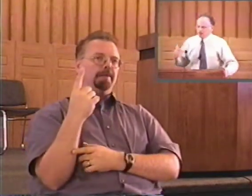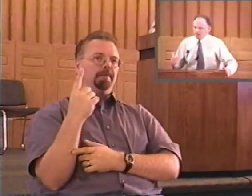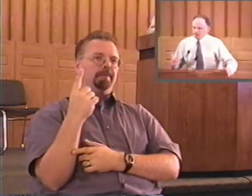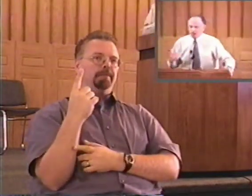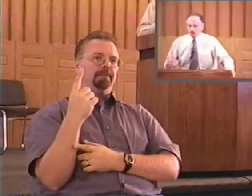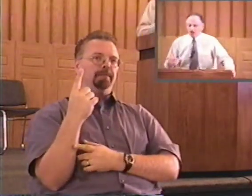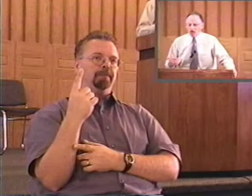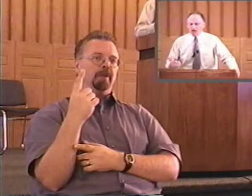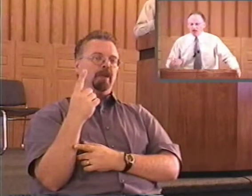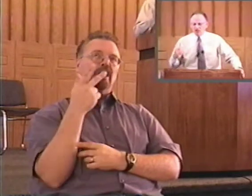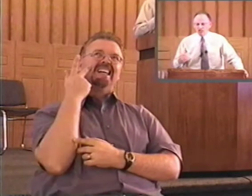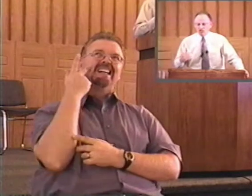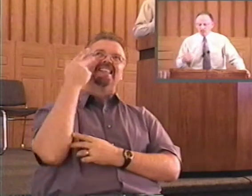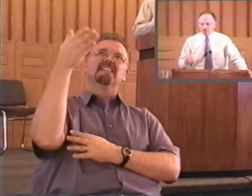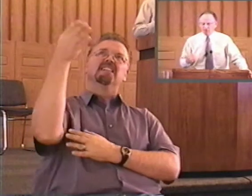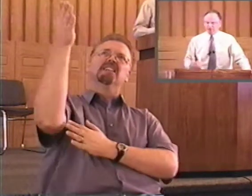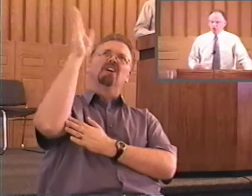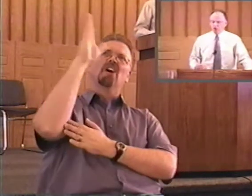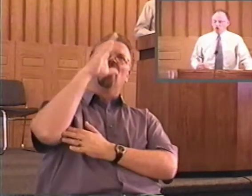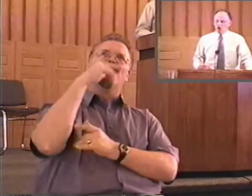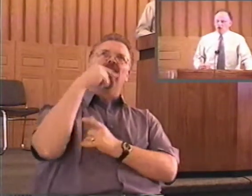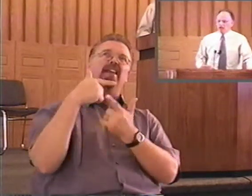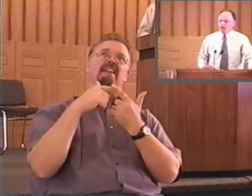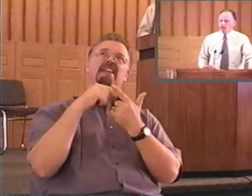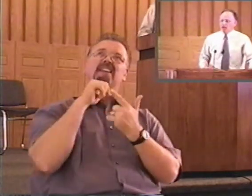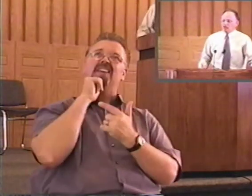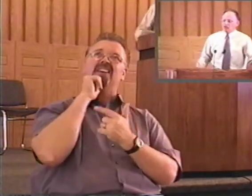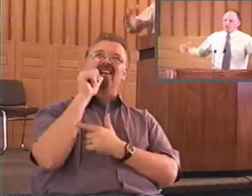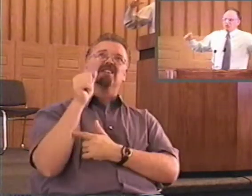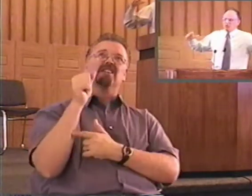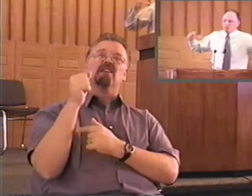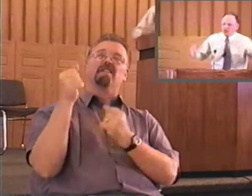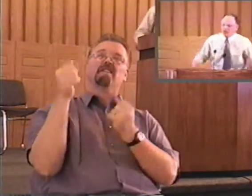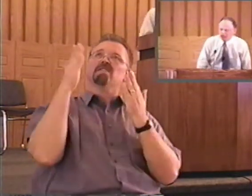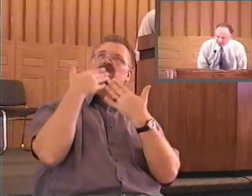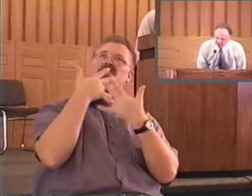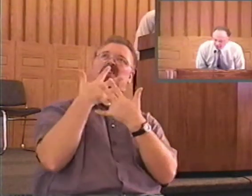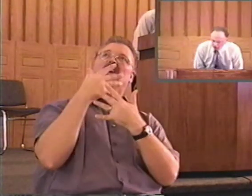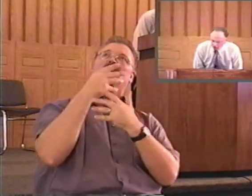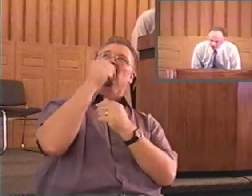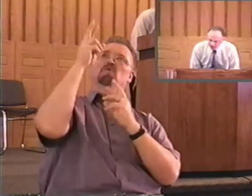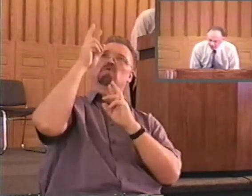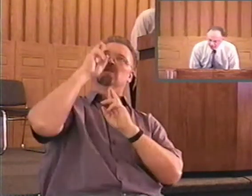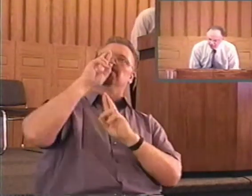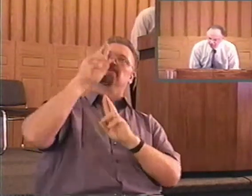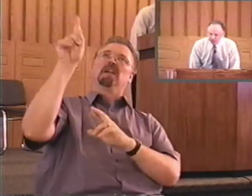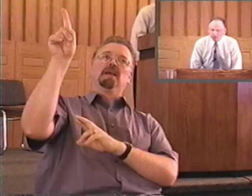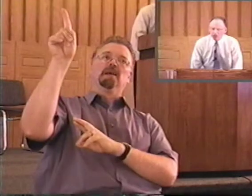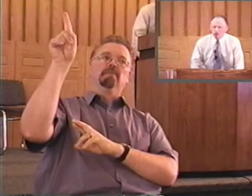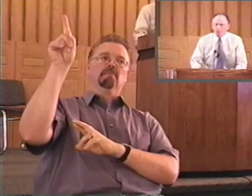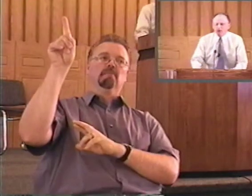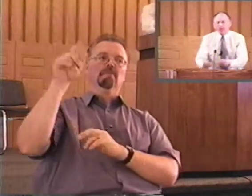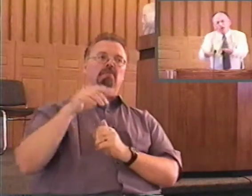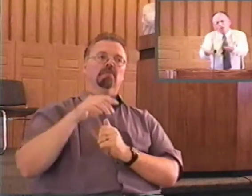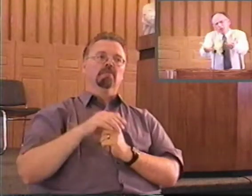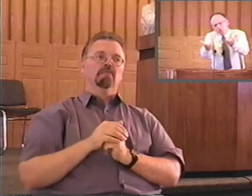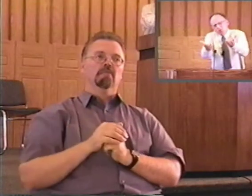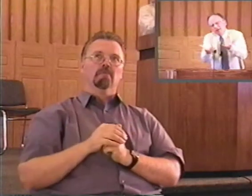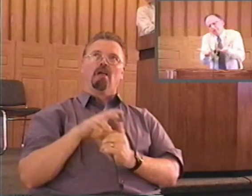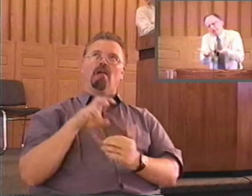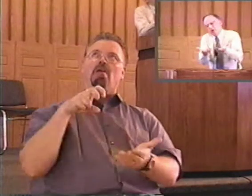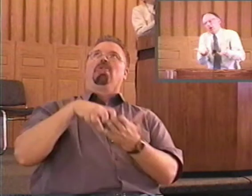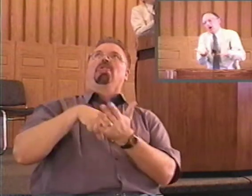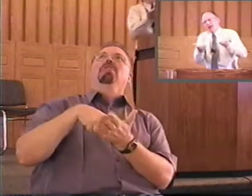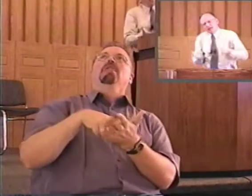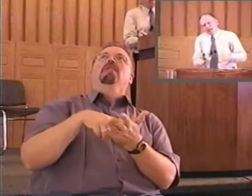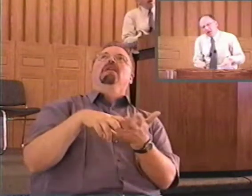No one sees God and doesn't fear God and doesn't immediately fall upon their face. But how can